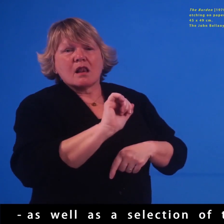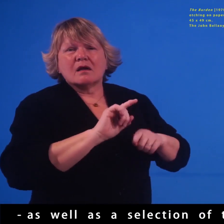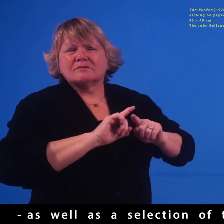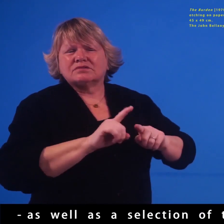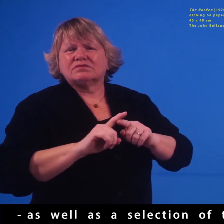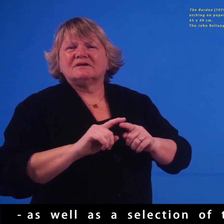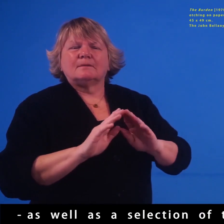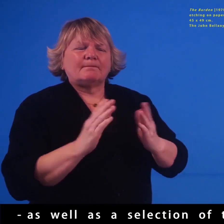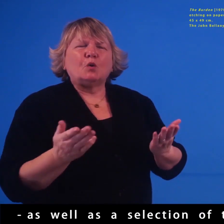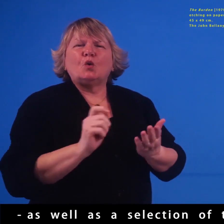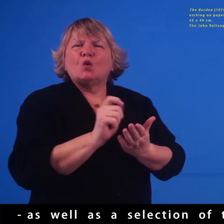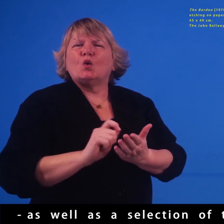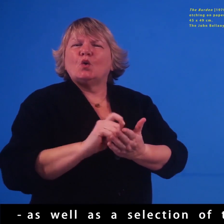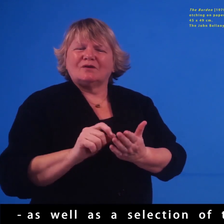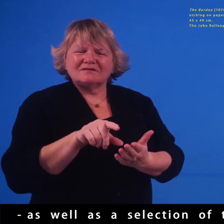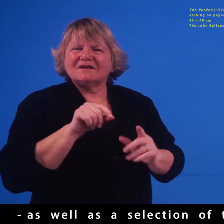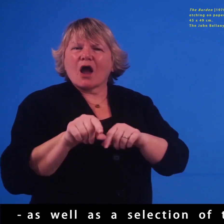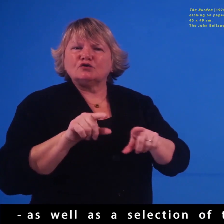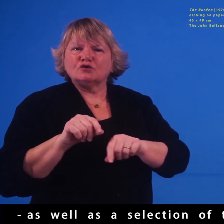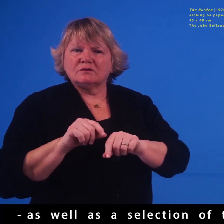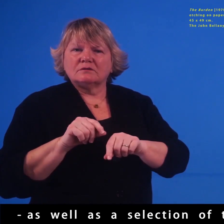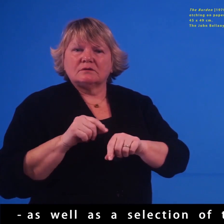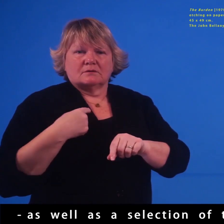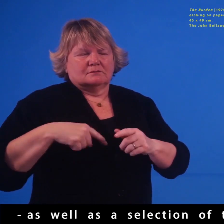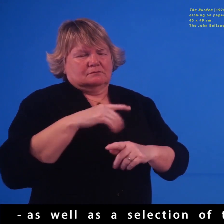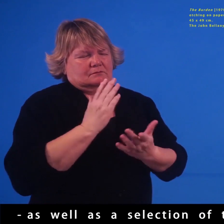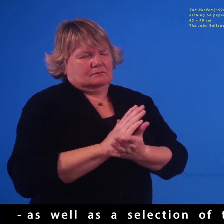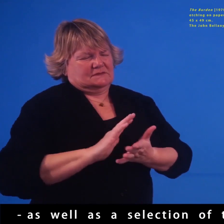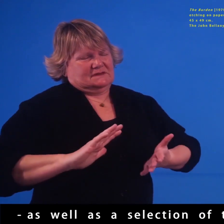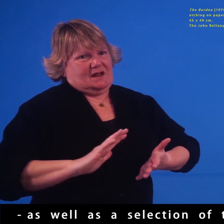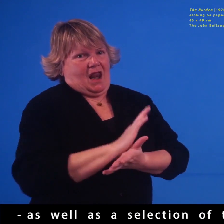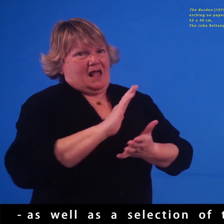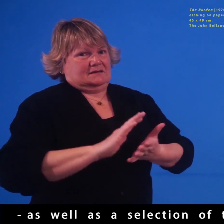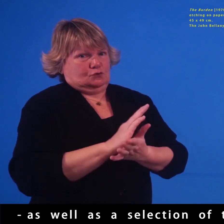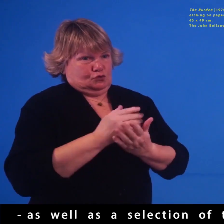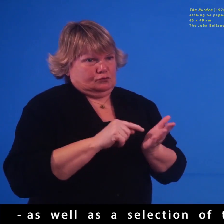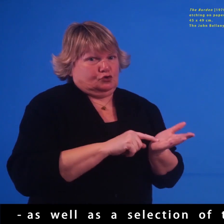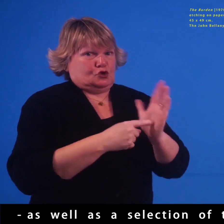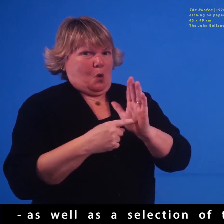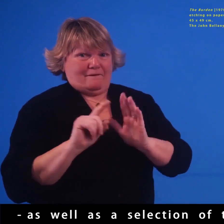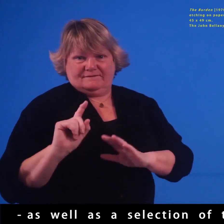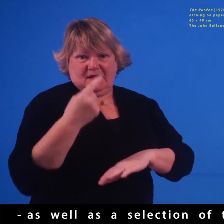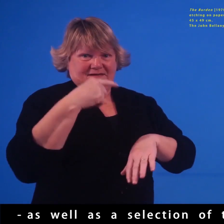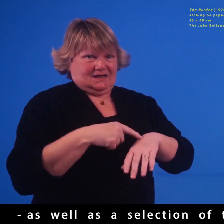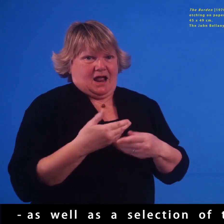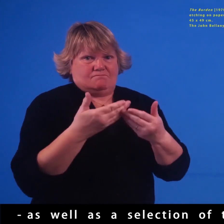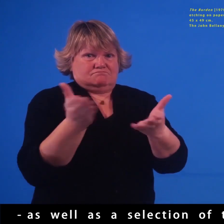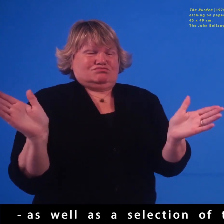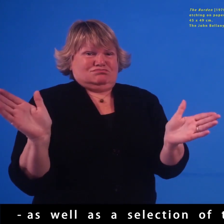as well as a selection of the artist's sketchbooks, which we are delighted to be showing publicly for the first